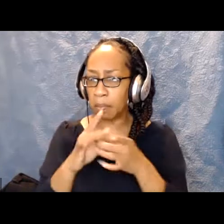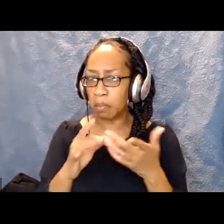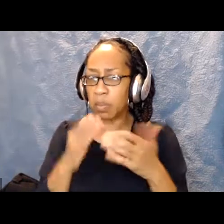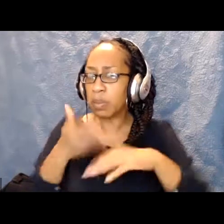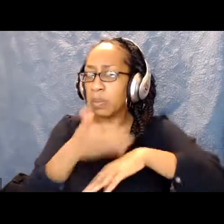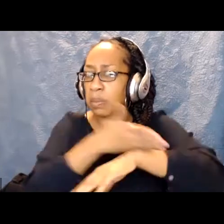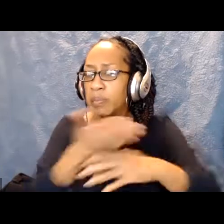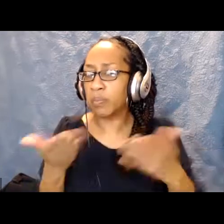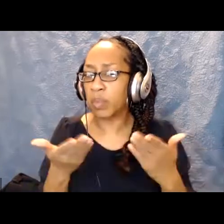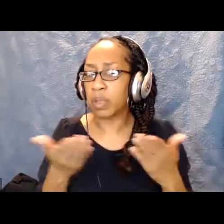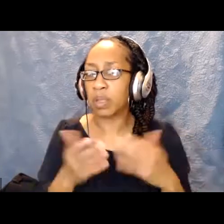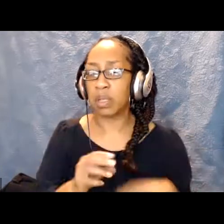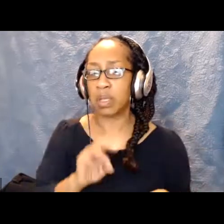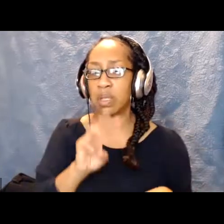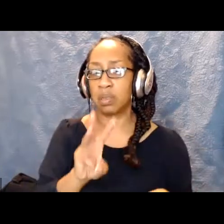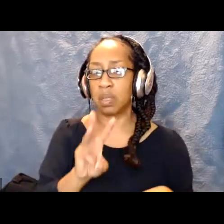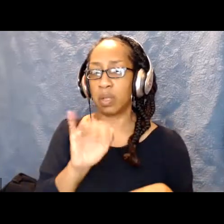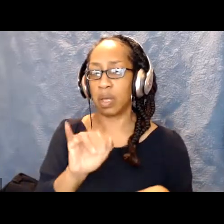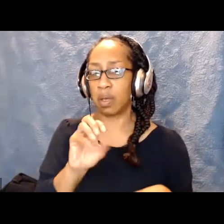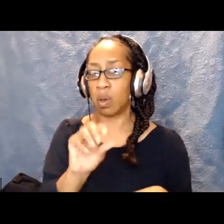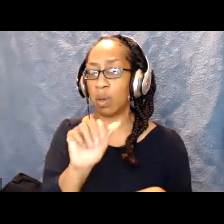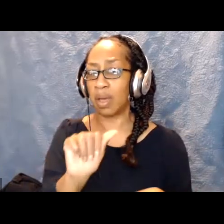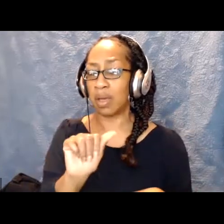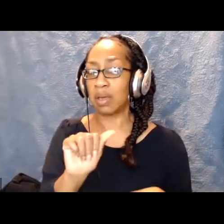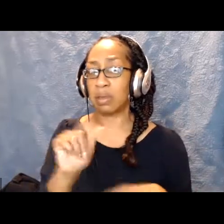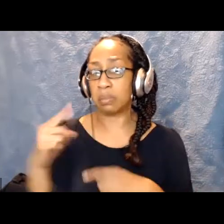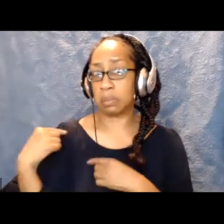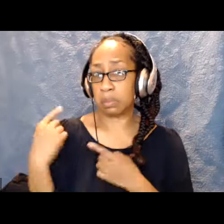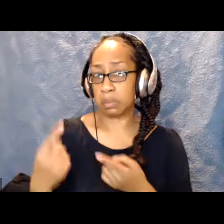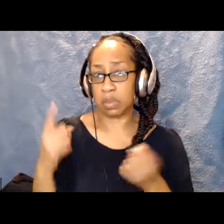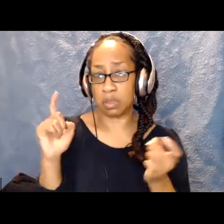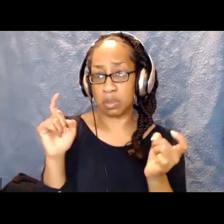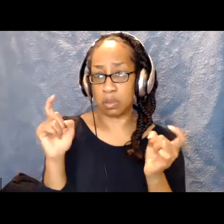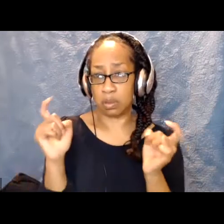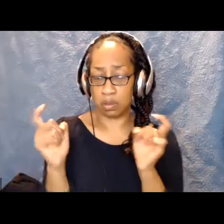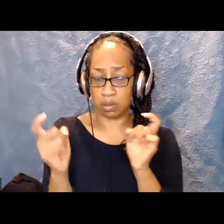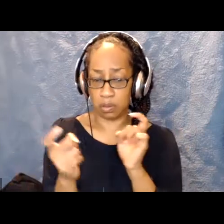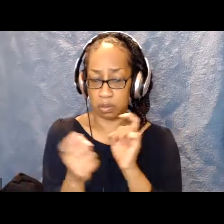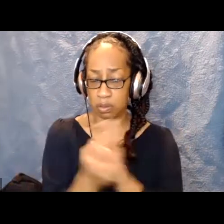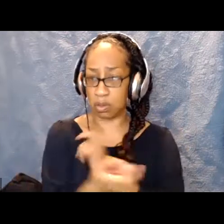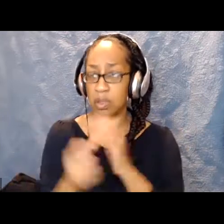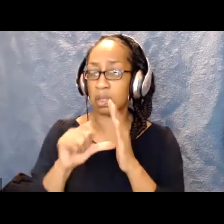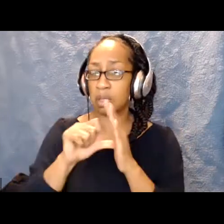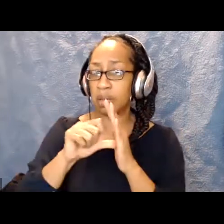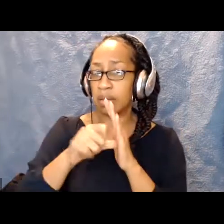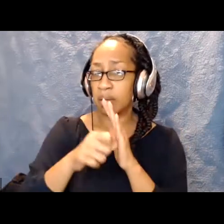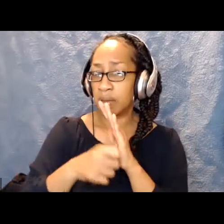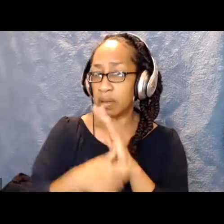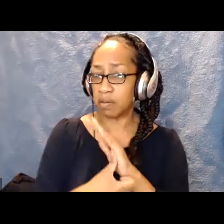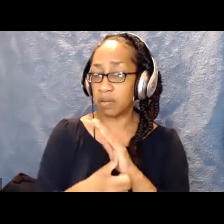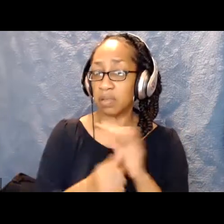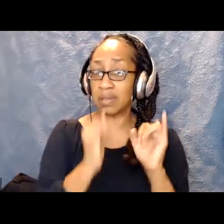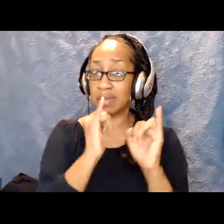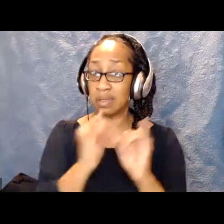WIOA made a number of changes that emphasize the fact that individuals